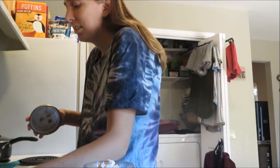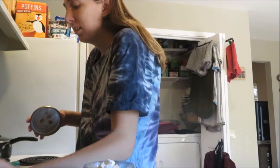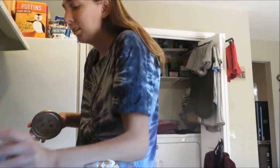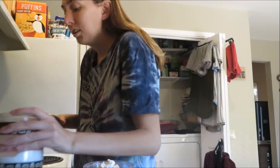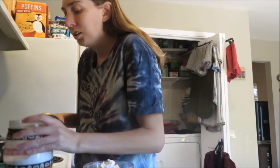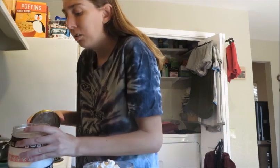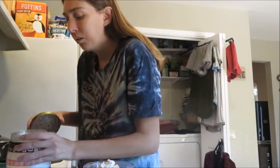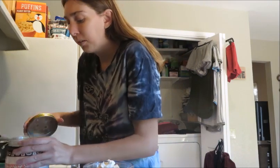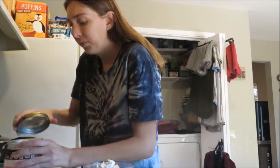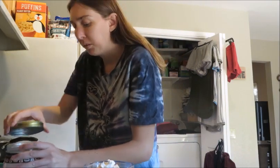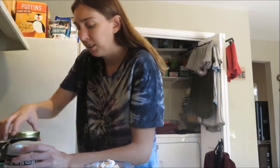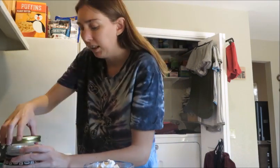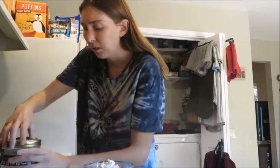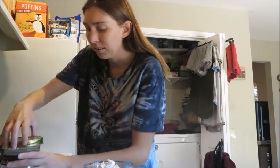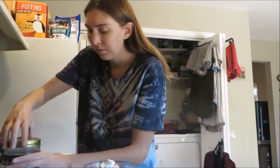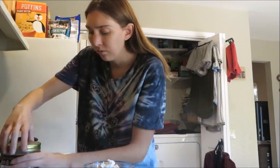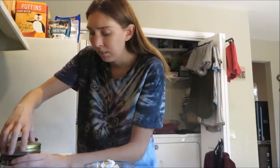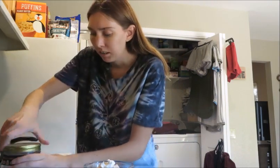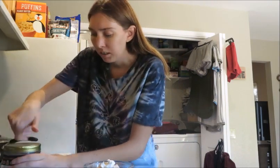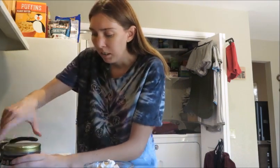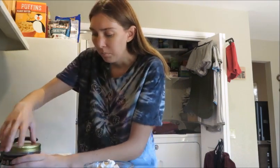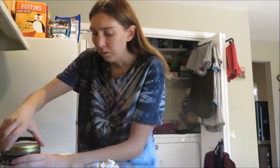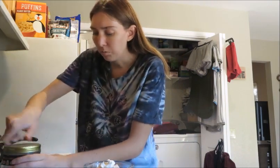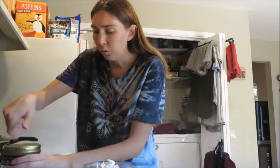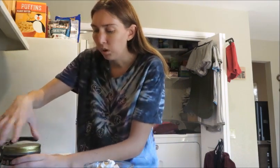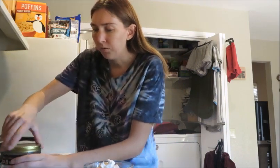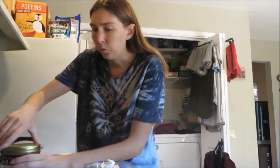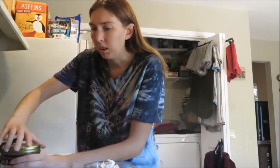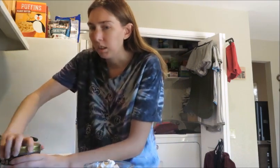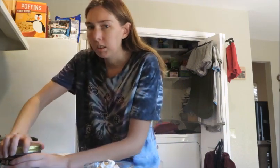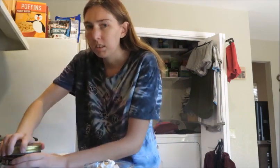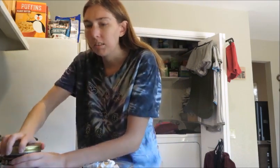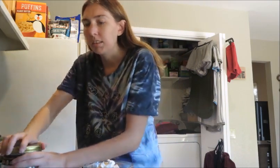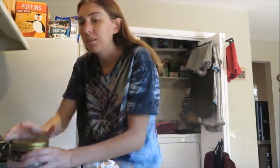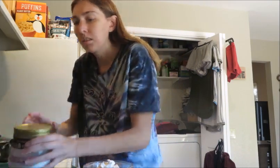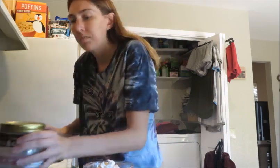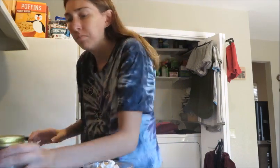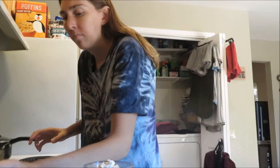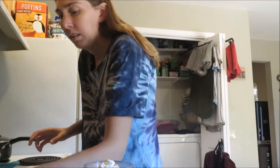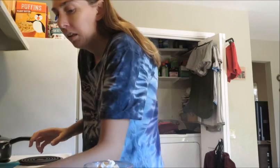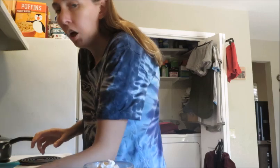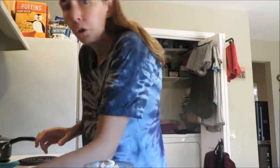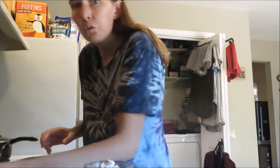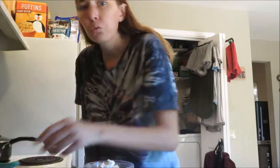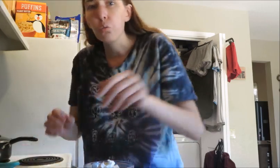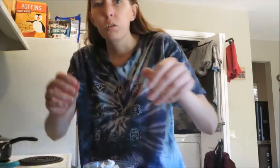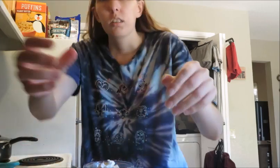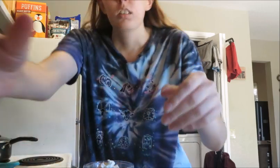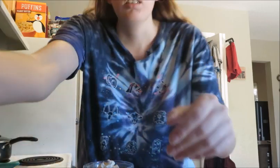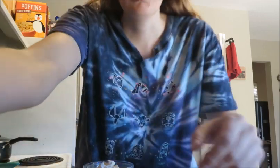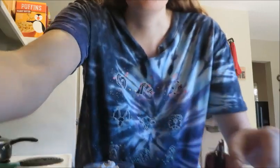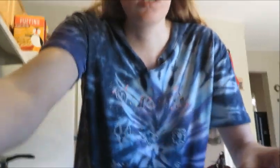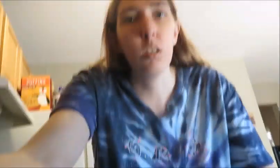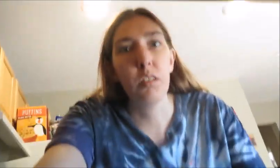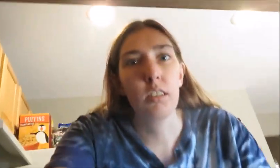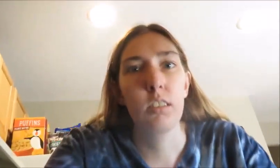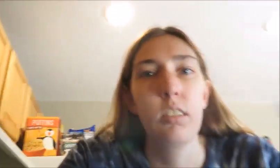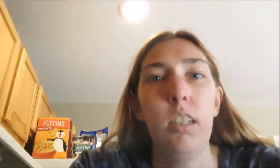nothing to do with filming right now, but it was more for something else. Ooh, yeah, and there's something